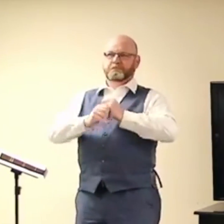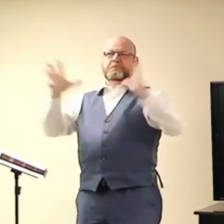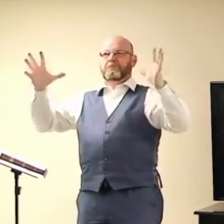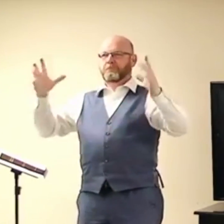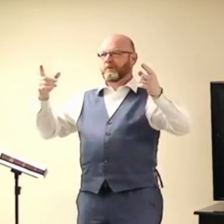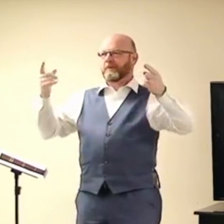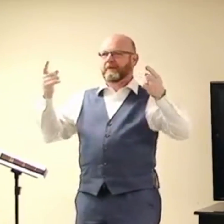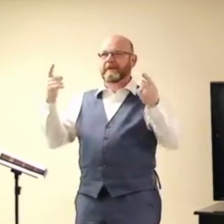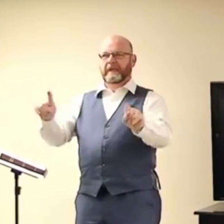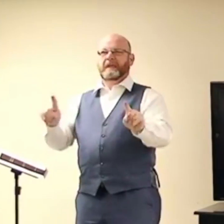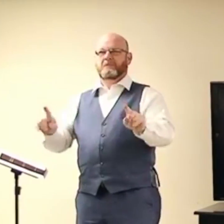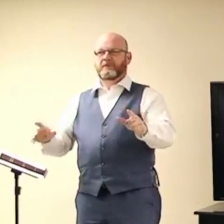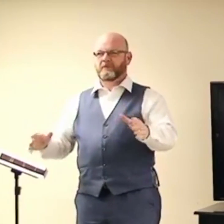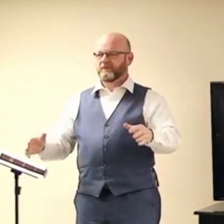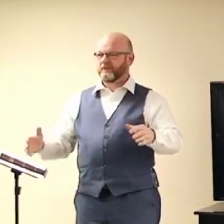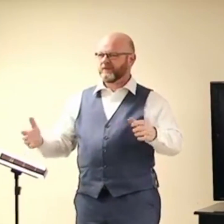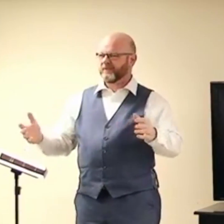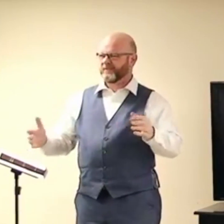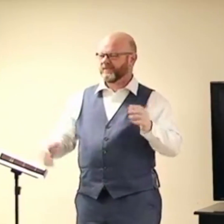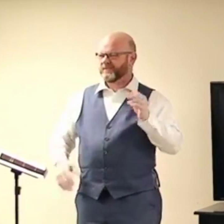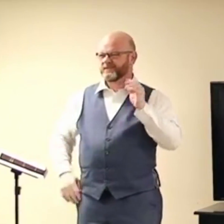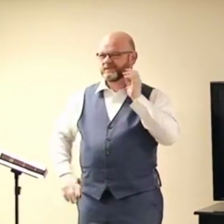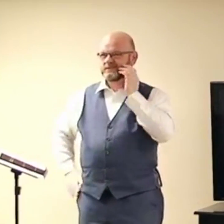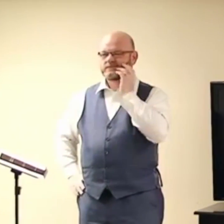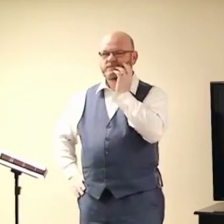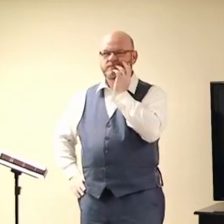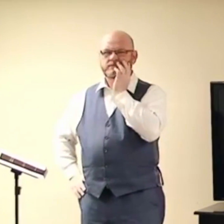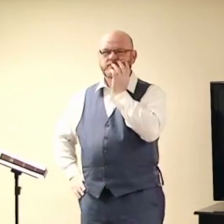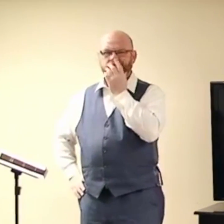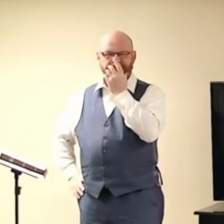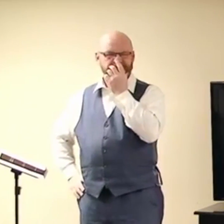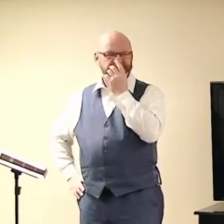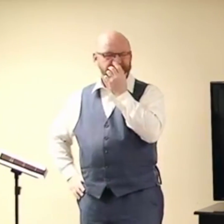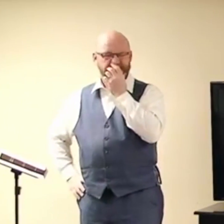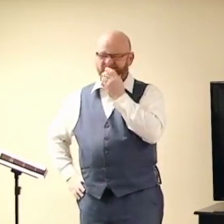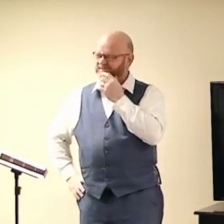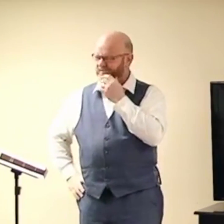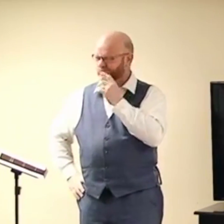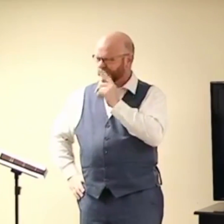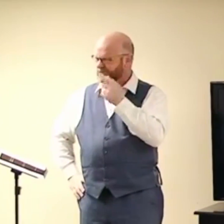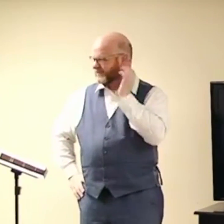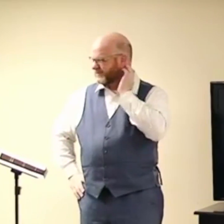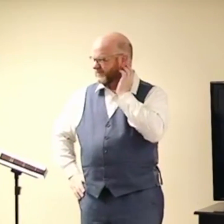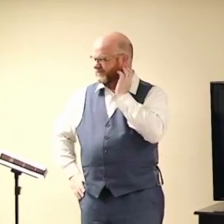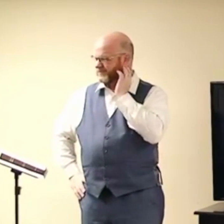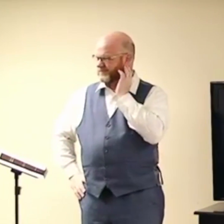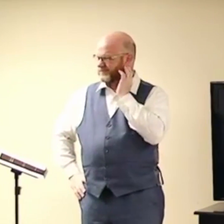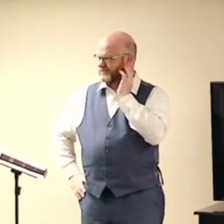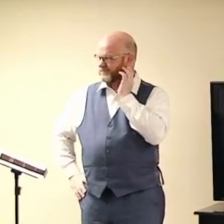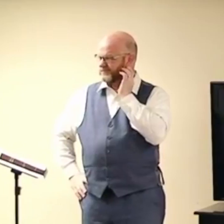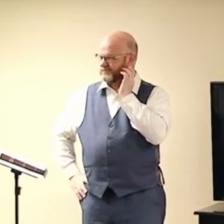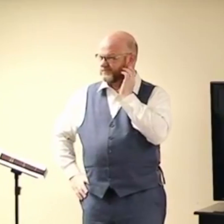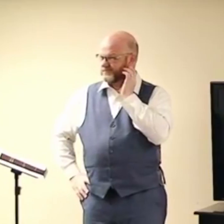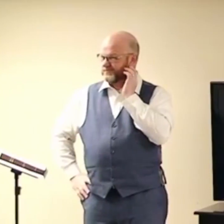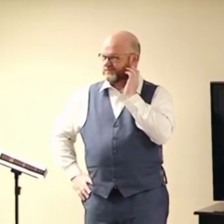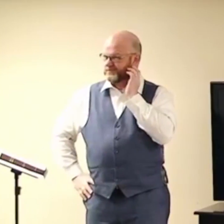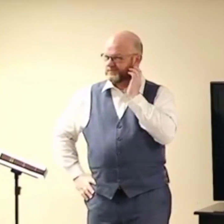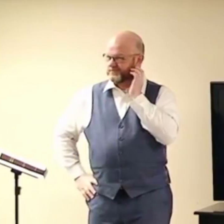some people believe that the world and everything in it is a result of a big bang, a big explosion, and